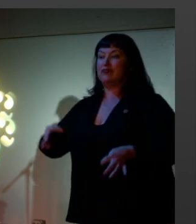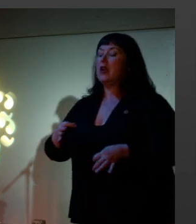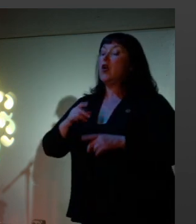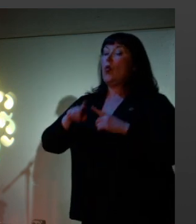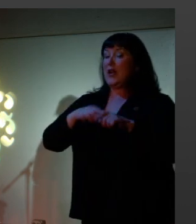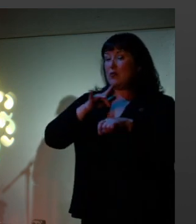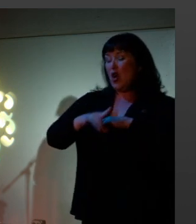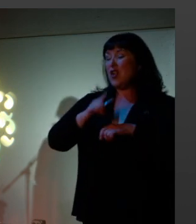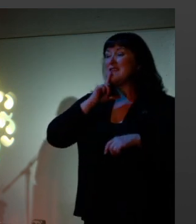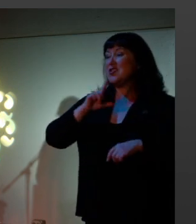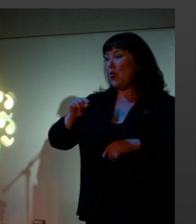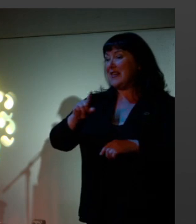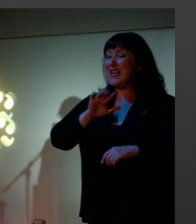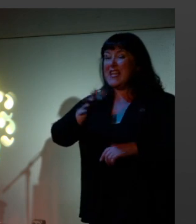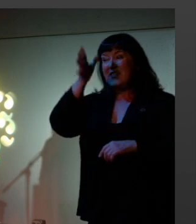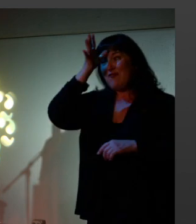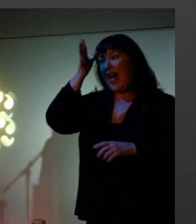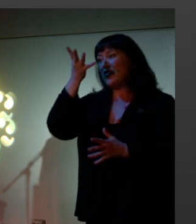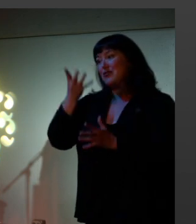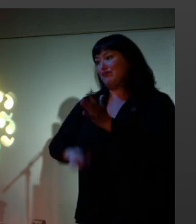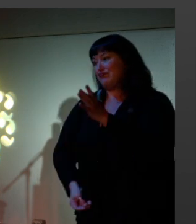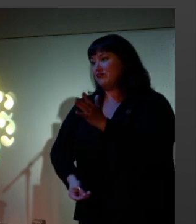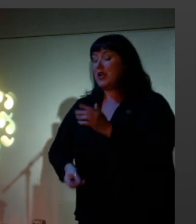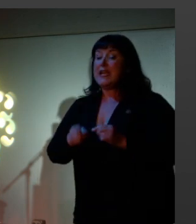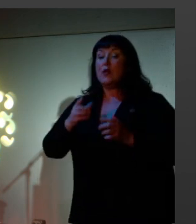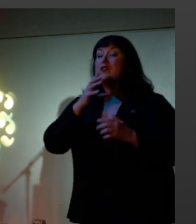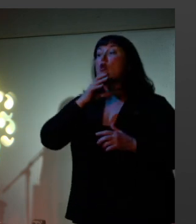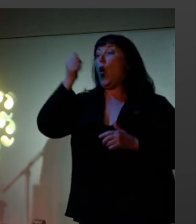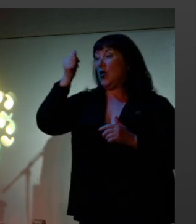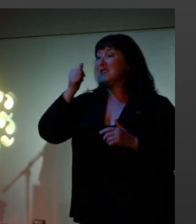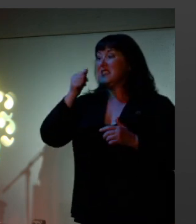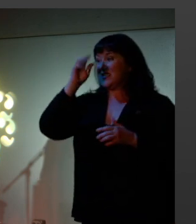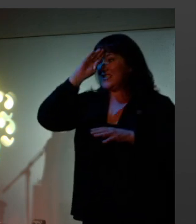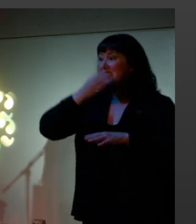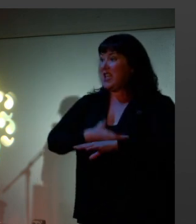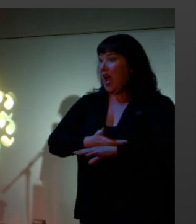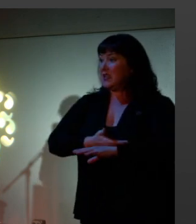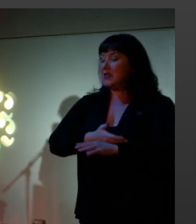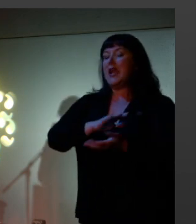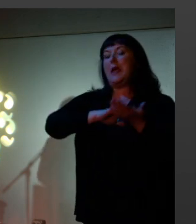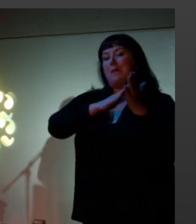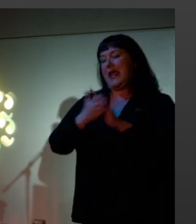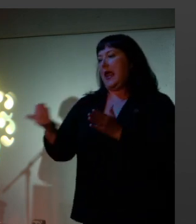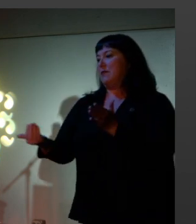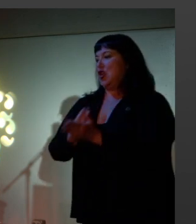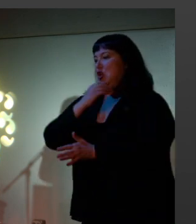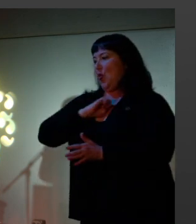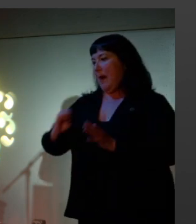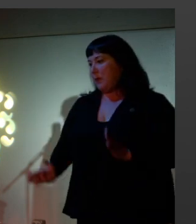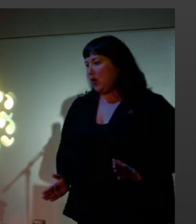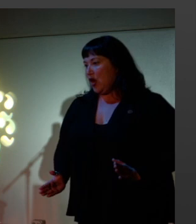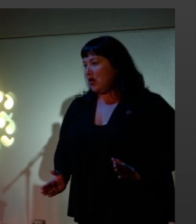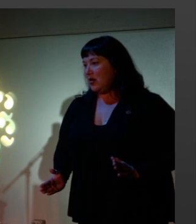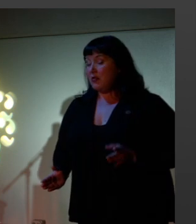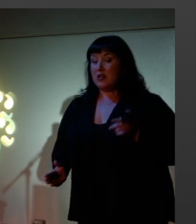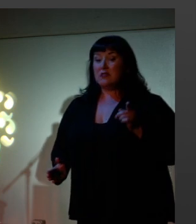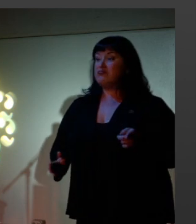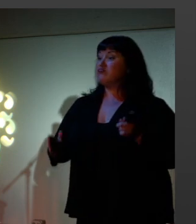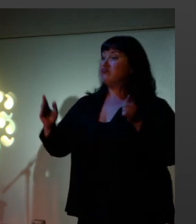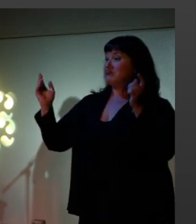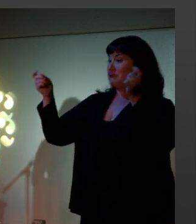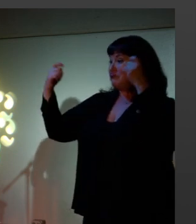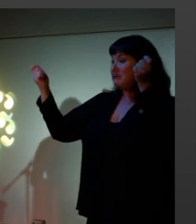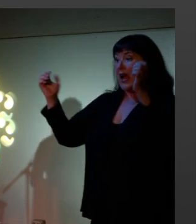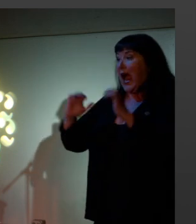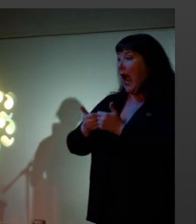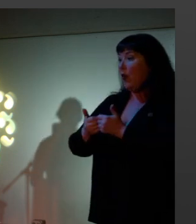father Maximilian passed away, and as the eldest surviving son, he was crowned the new emperor. He celebrated